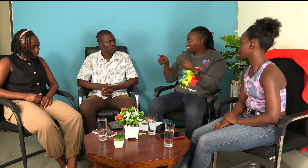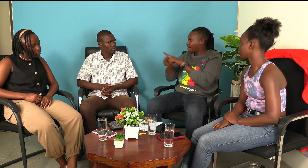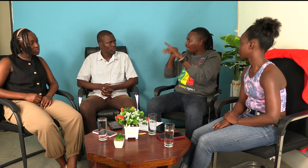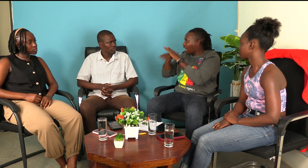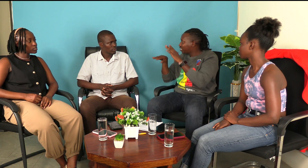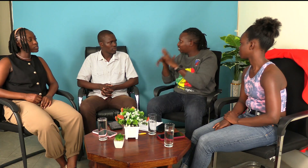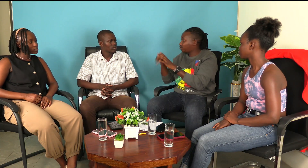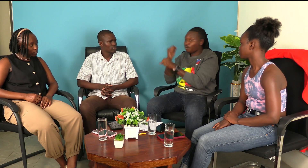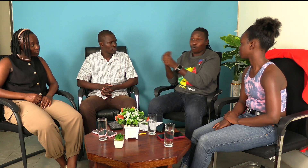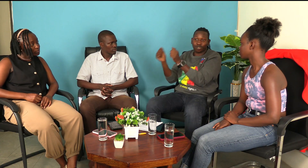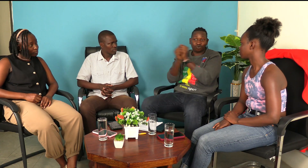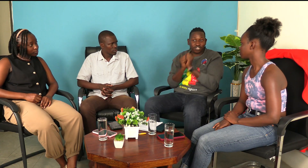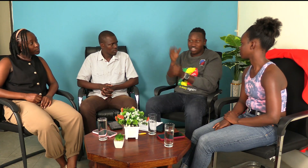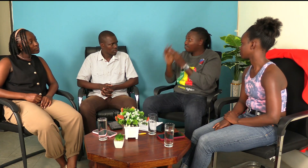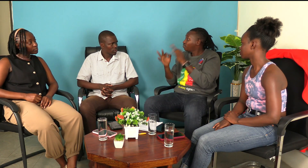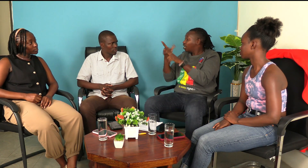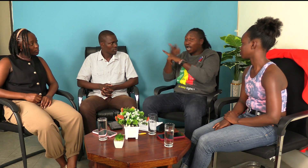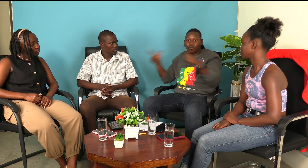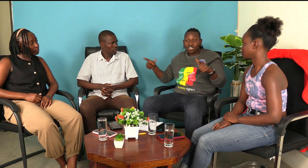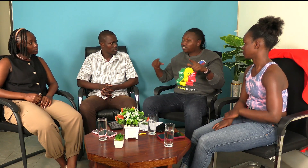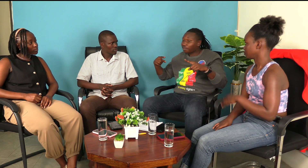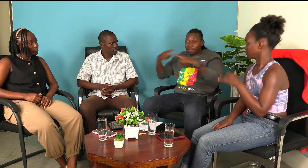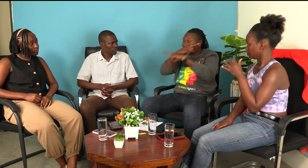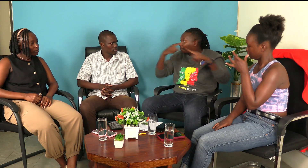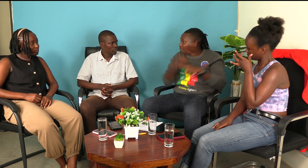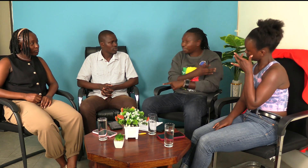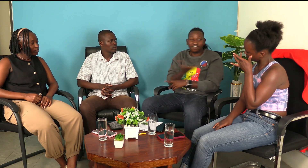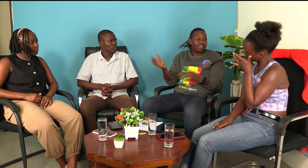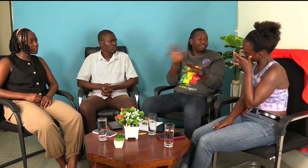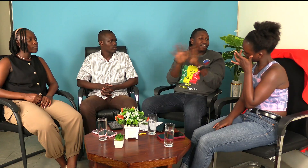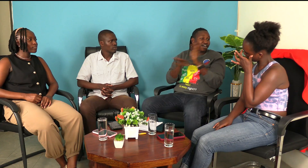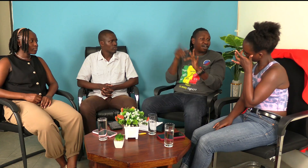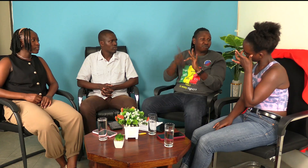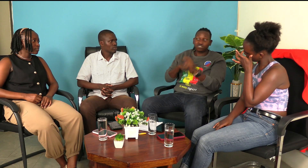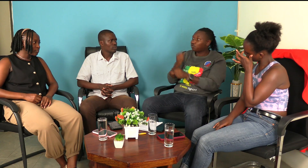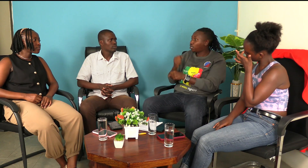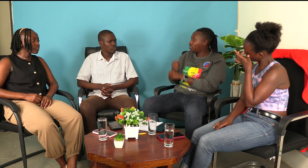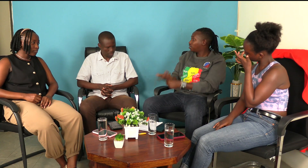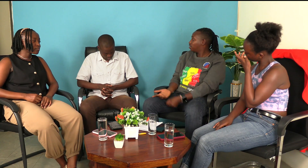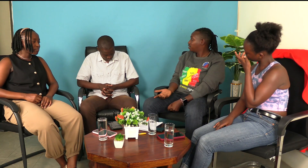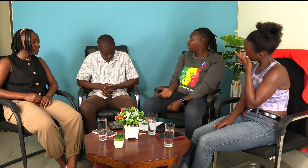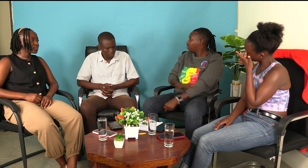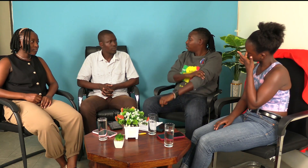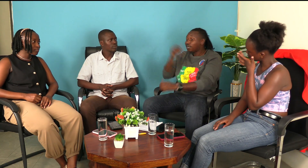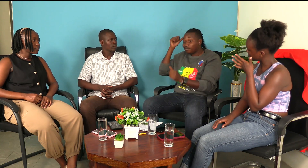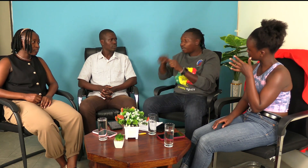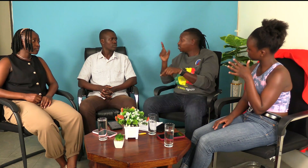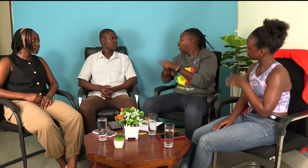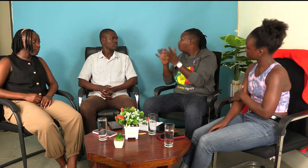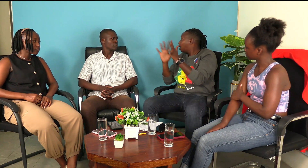is what makes us united. Accessibility is what makes us united. So when things are going haywire, what do we